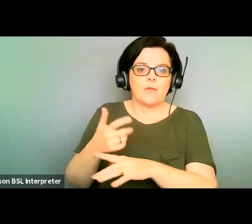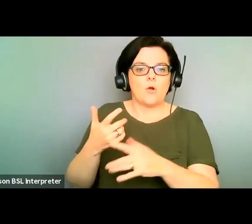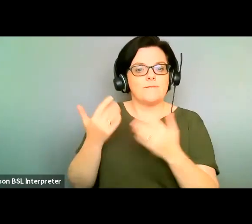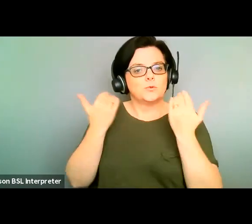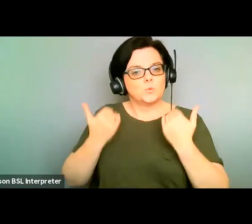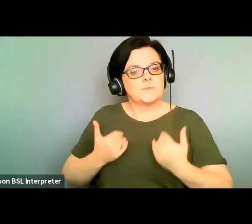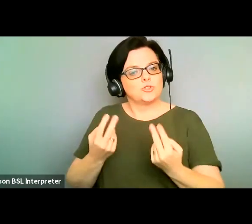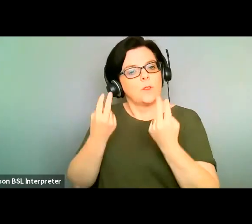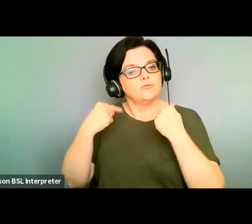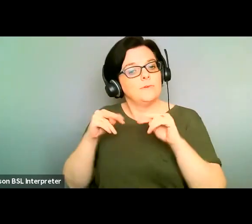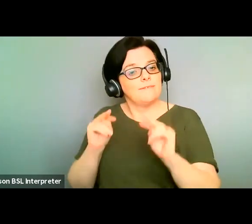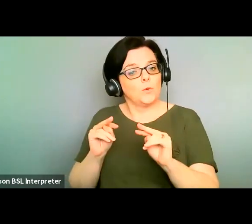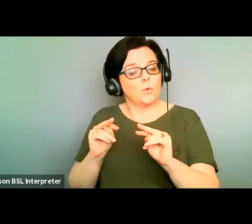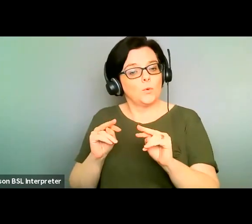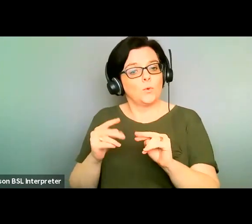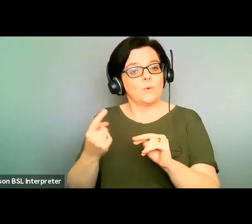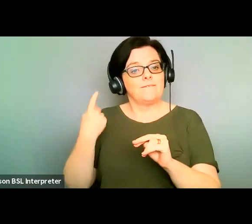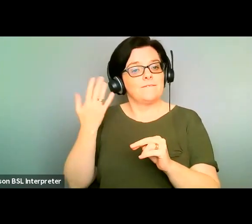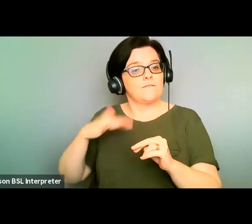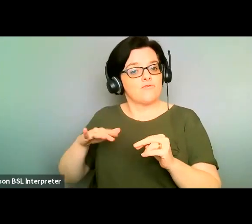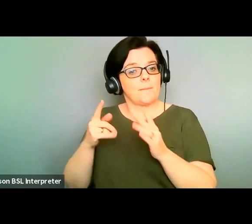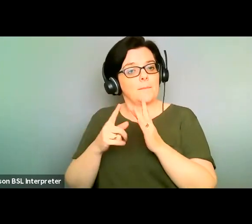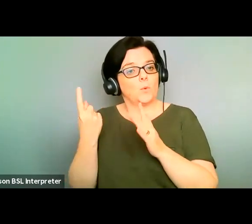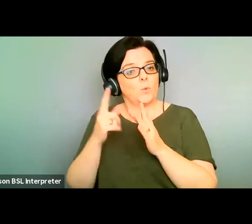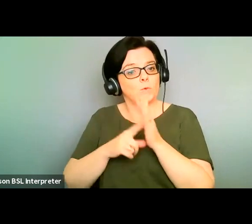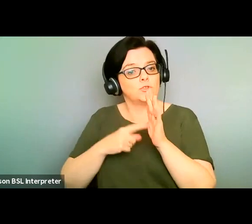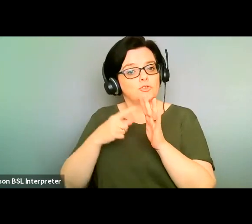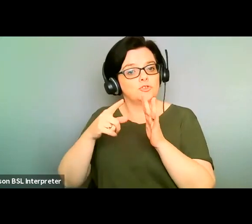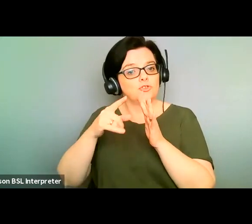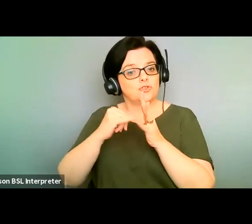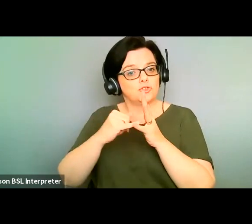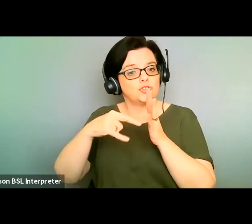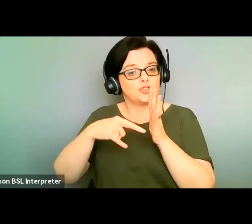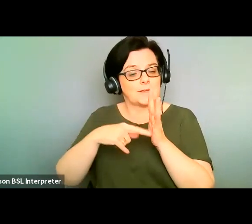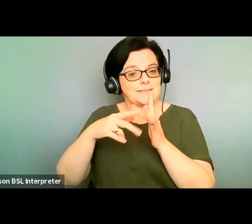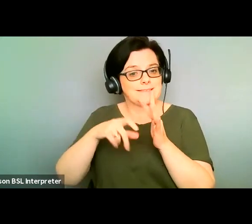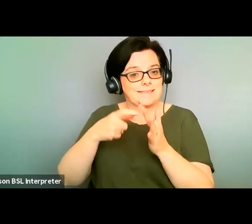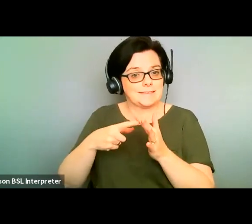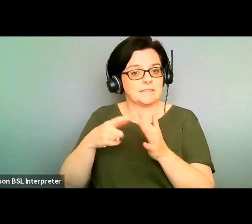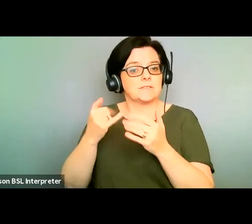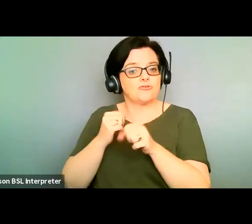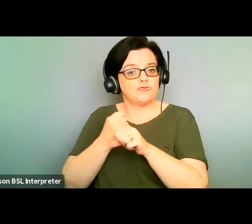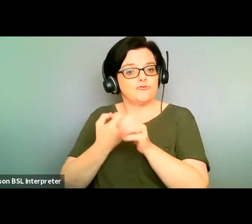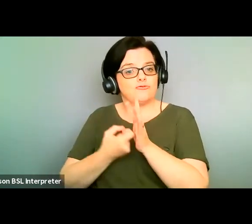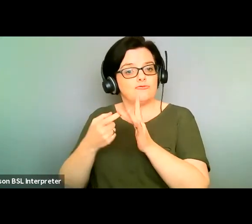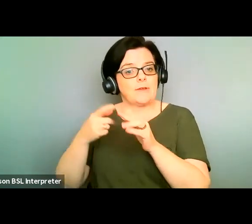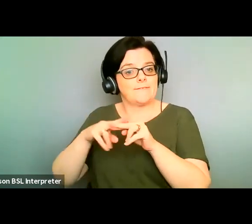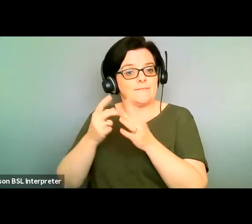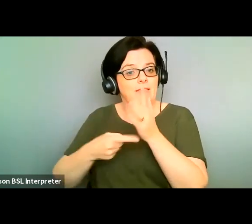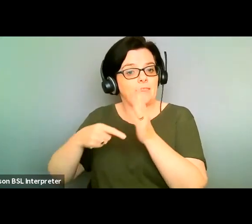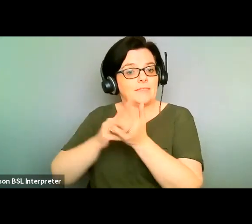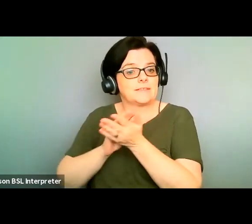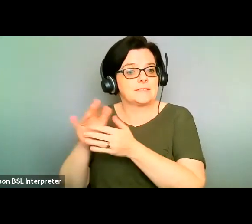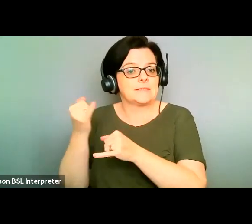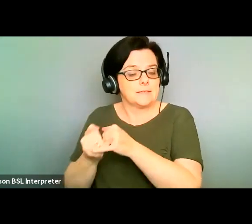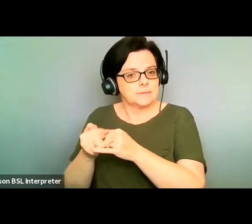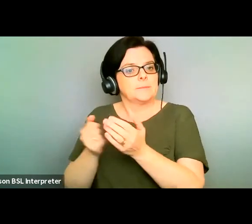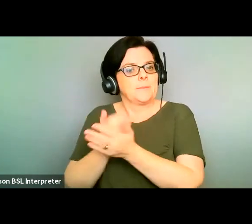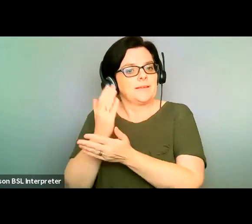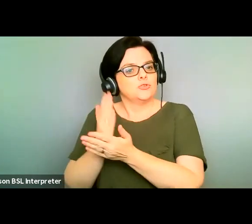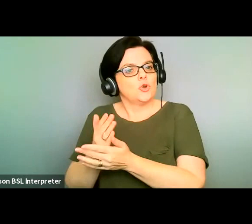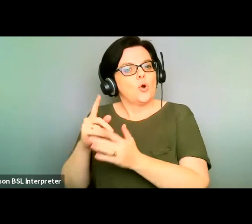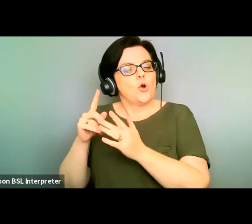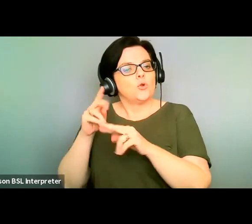View from Justice Griffiths, so to make sure that Norfolk County Council actually fulfil